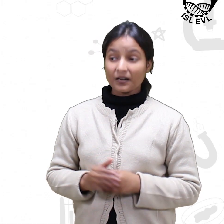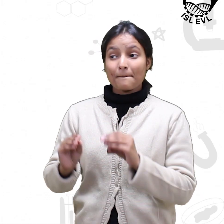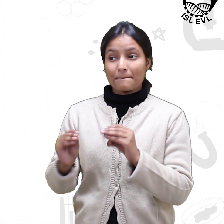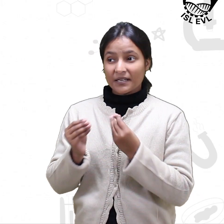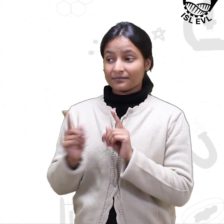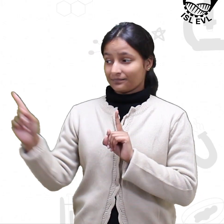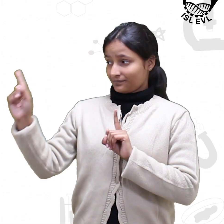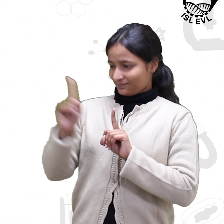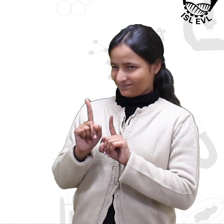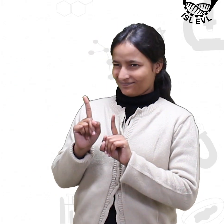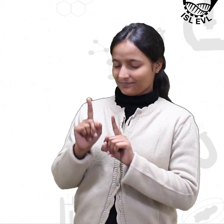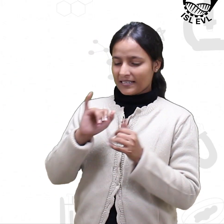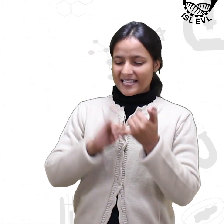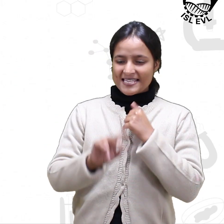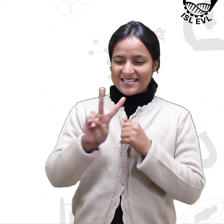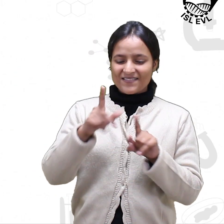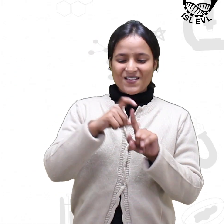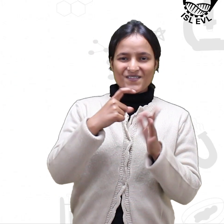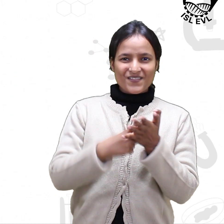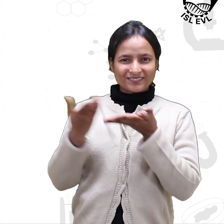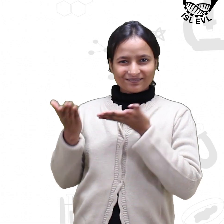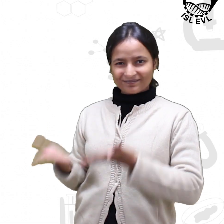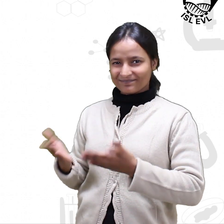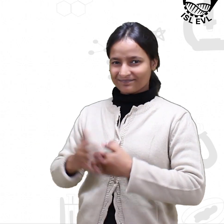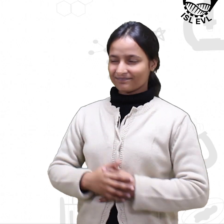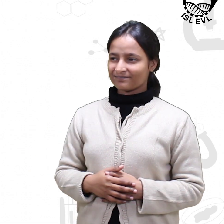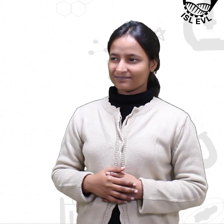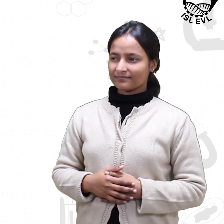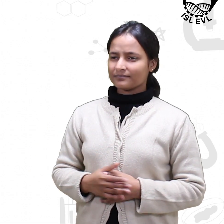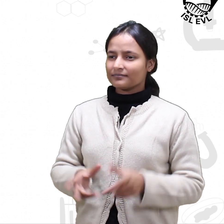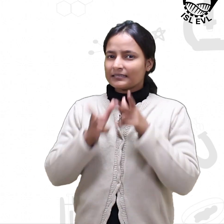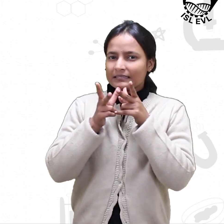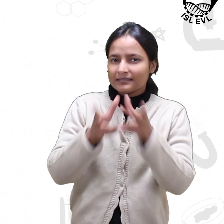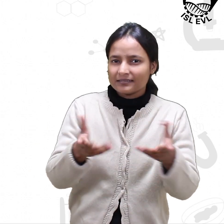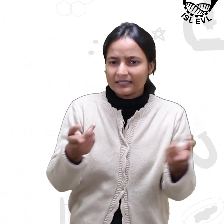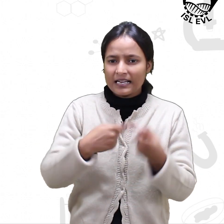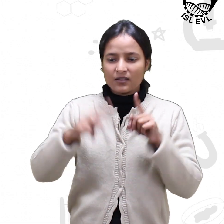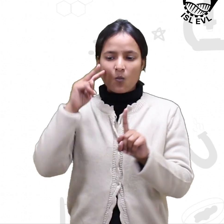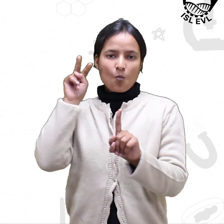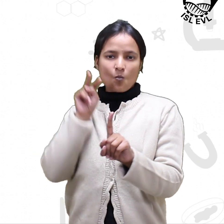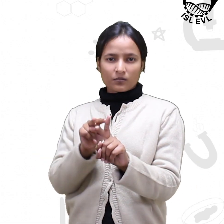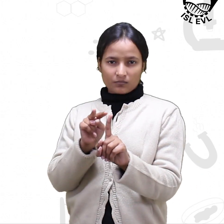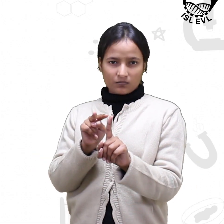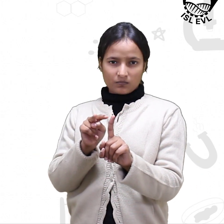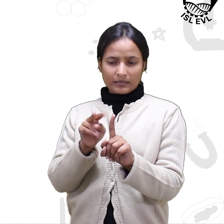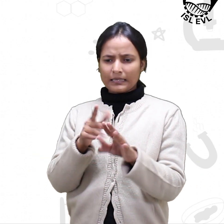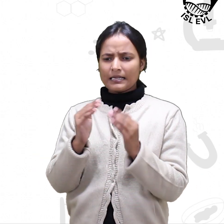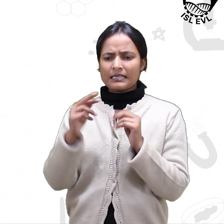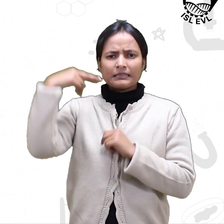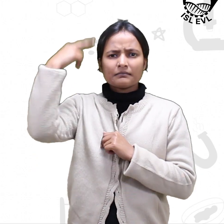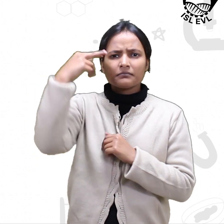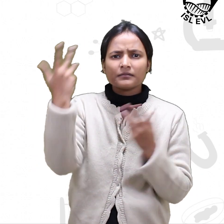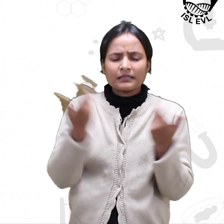on call, Dr. Shiba Vasu. She also gave us a very nice analogy between the reasons